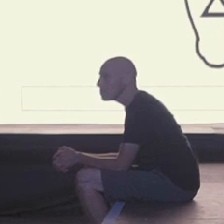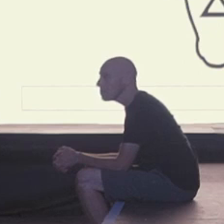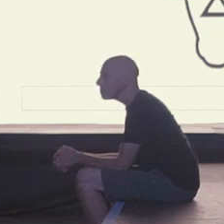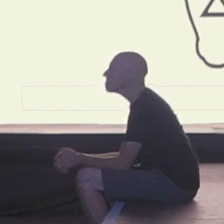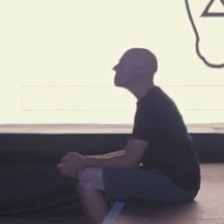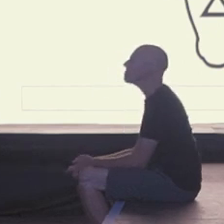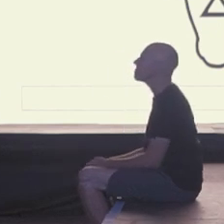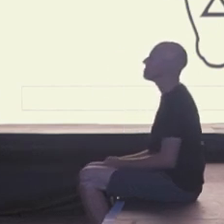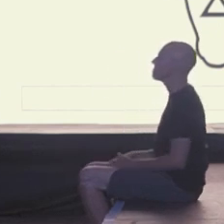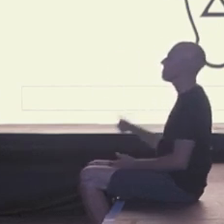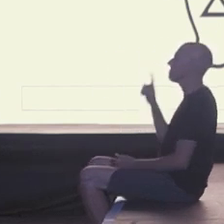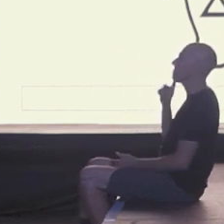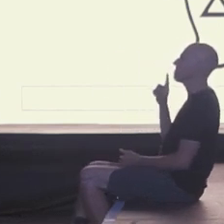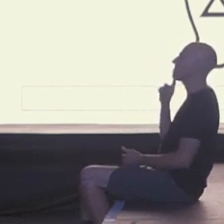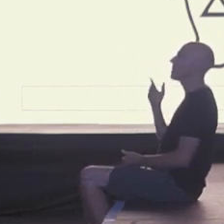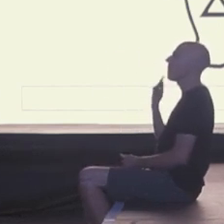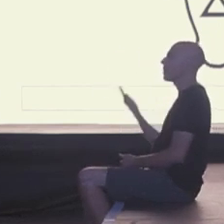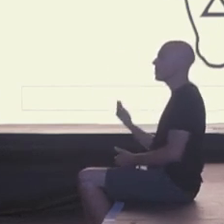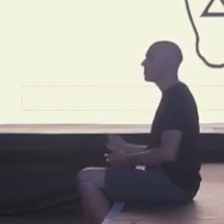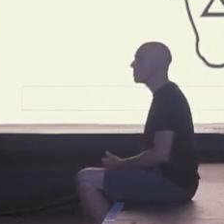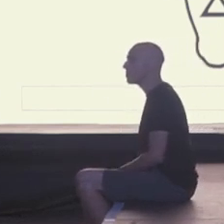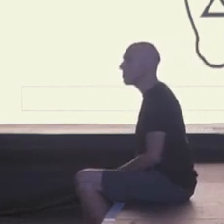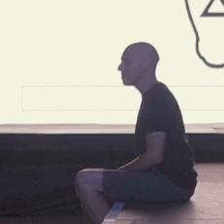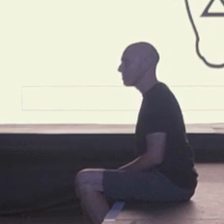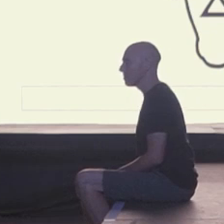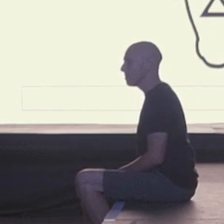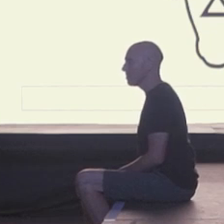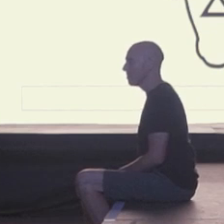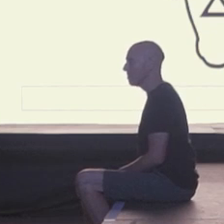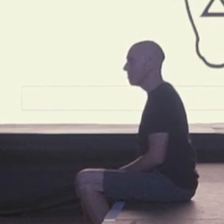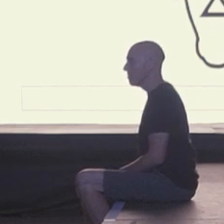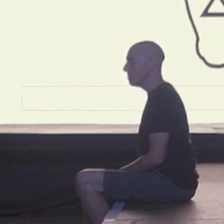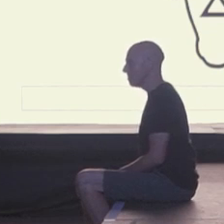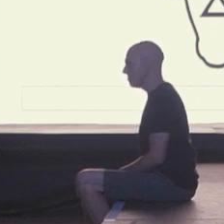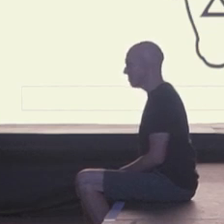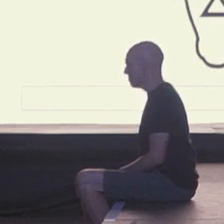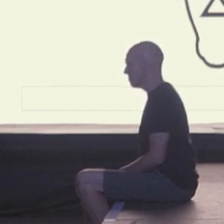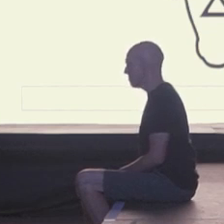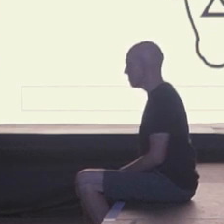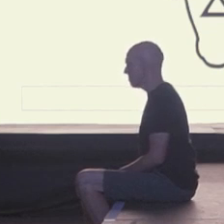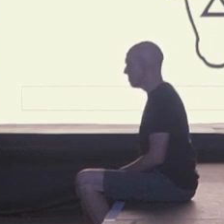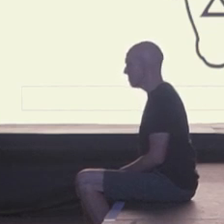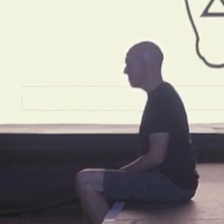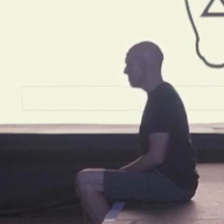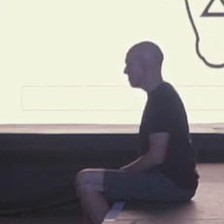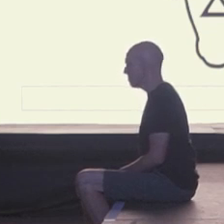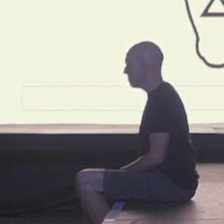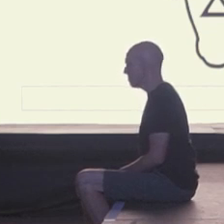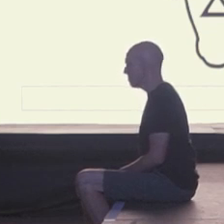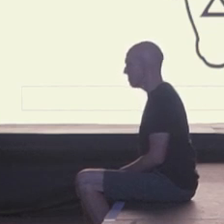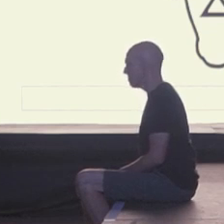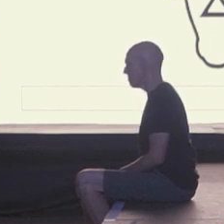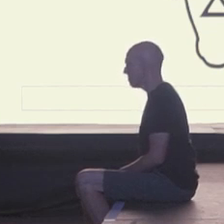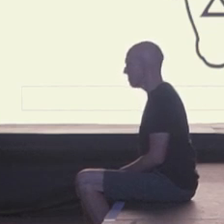Thank you. So just like technically, how does it work? I know like Rebellion is multiple small